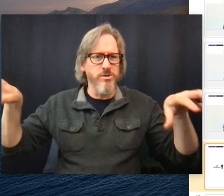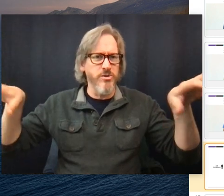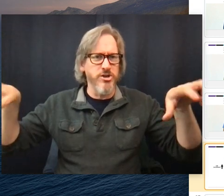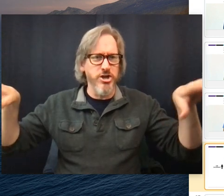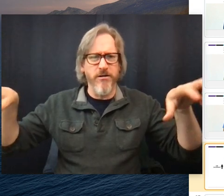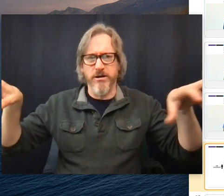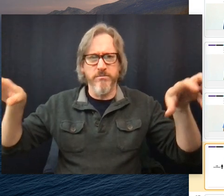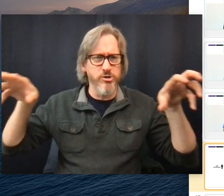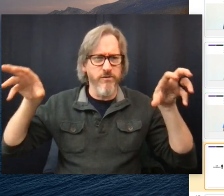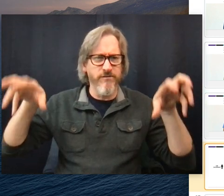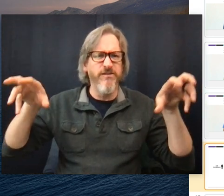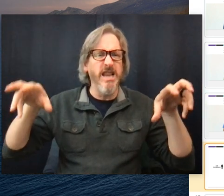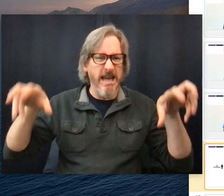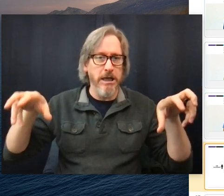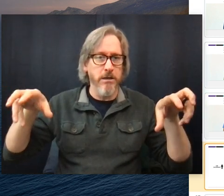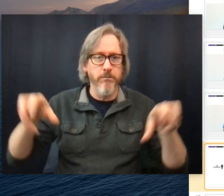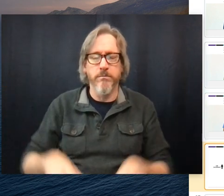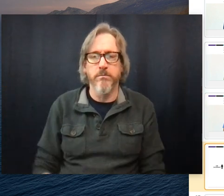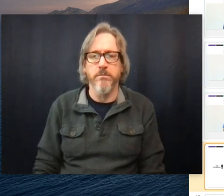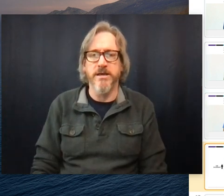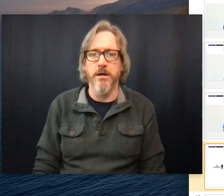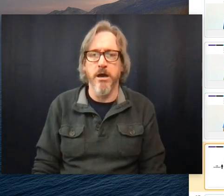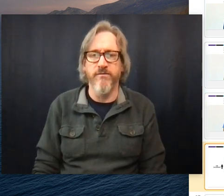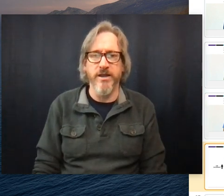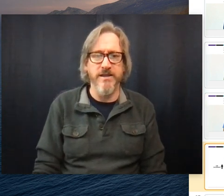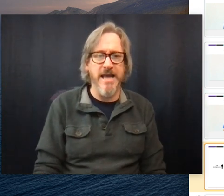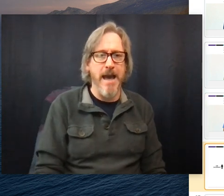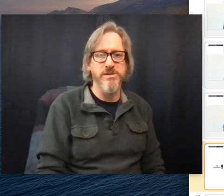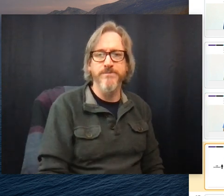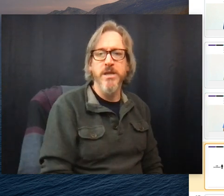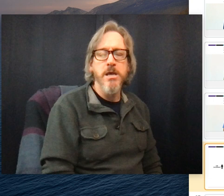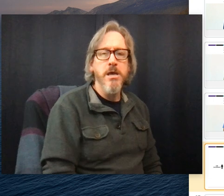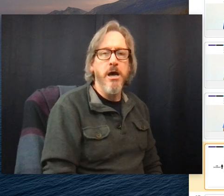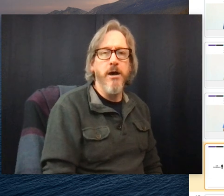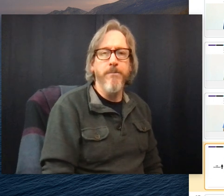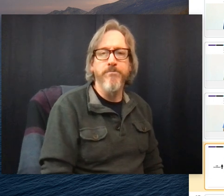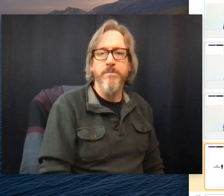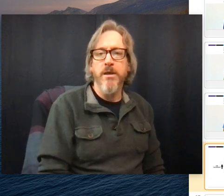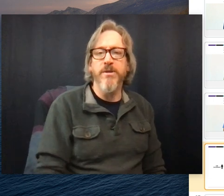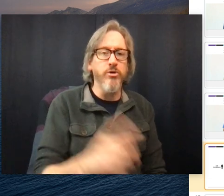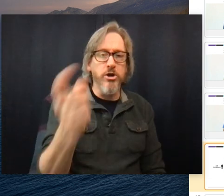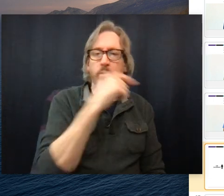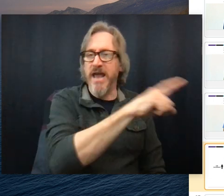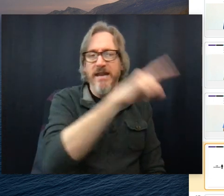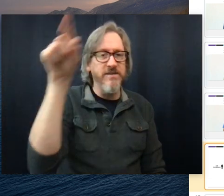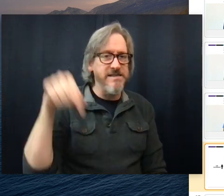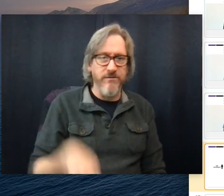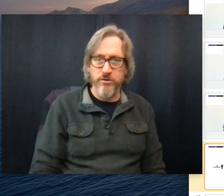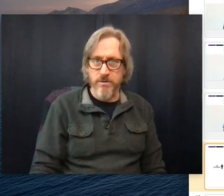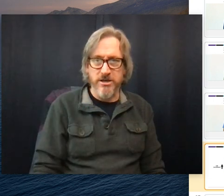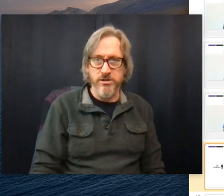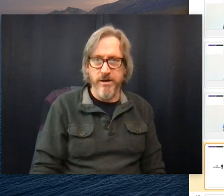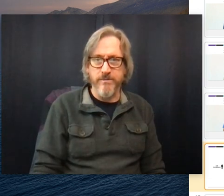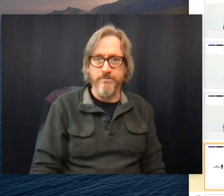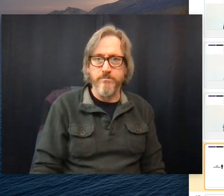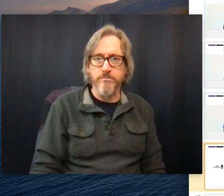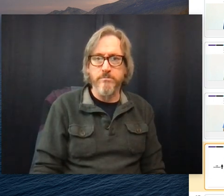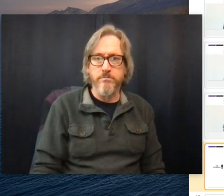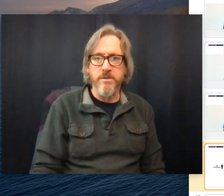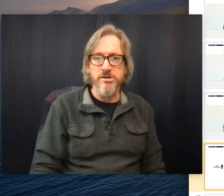So those are the generic sort of filling the gaps. But you could go in any of these different directions,